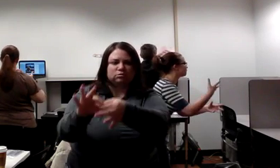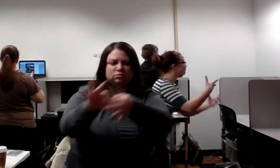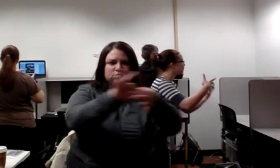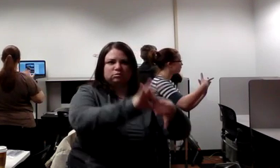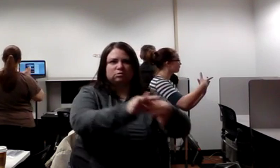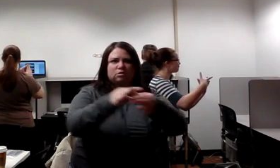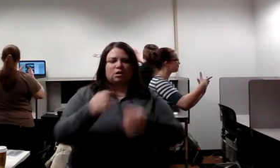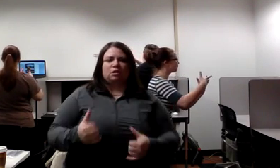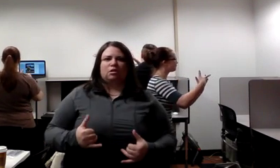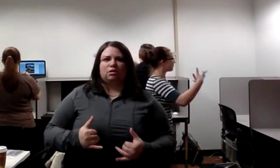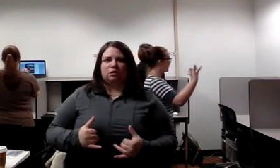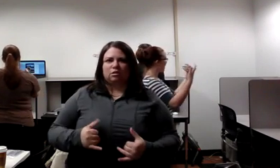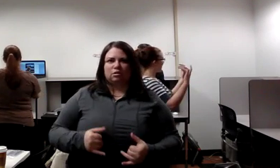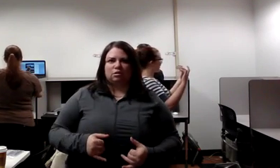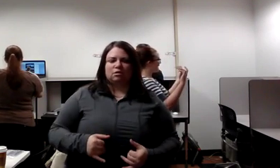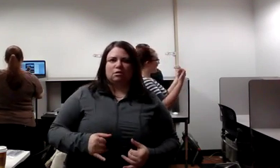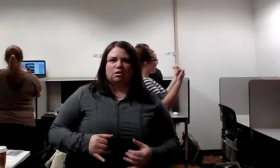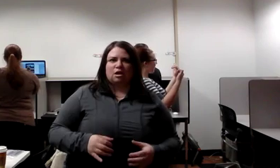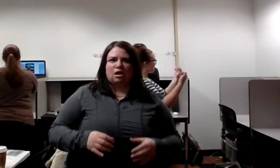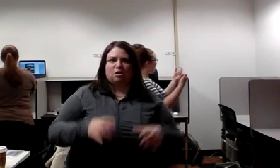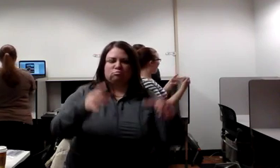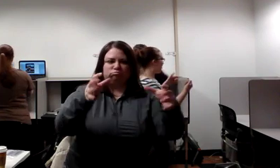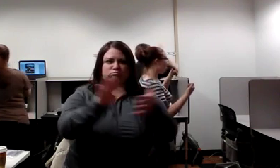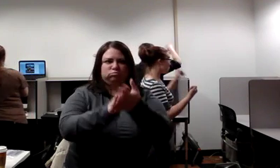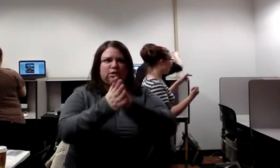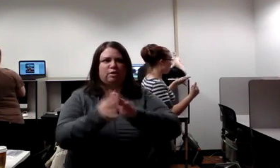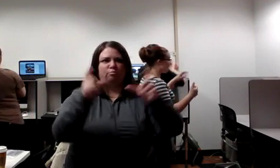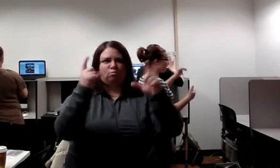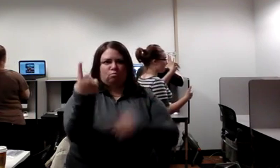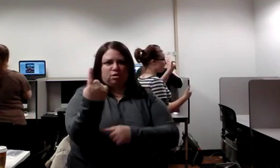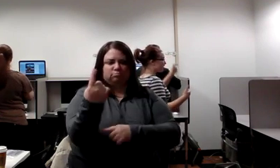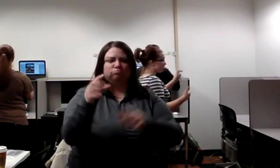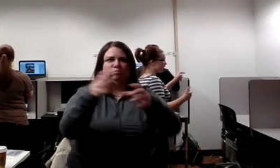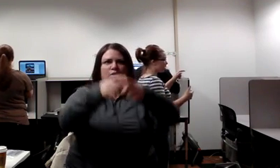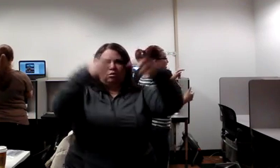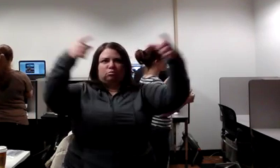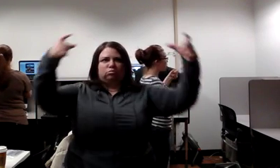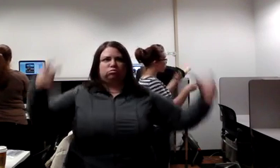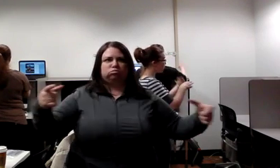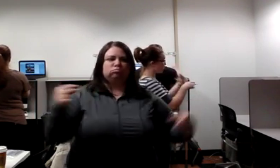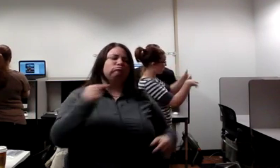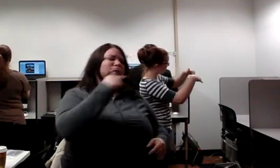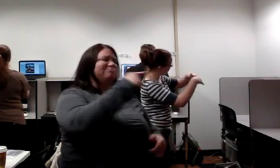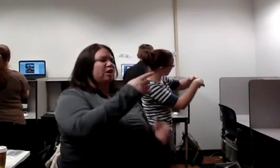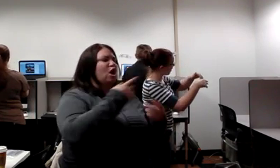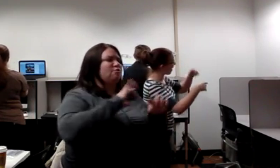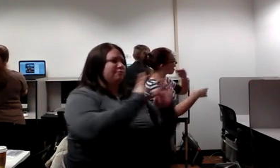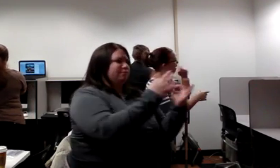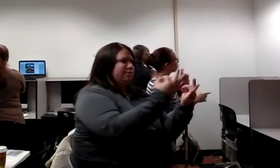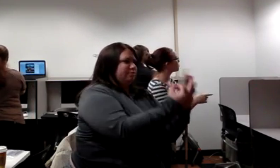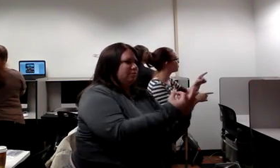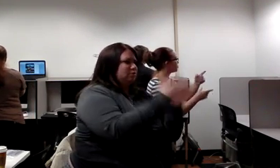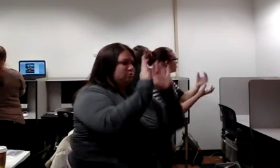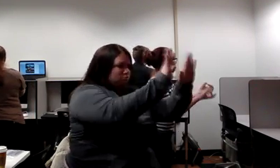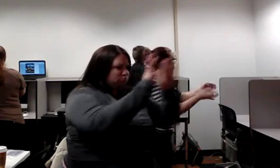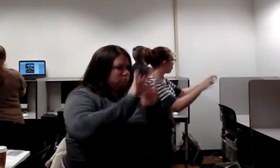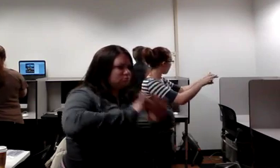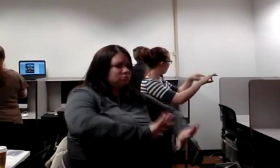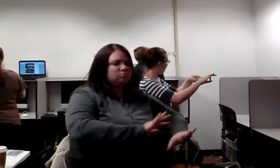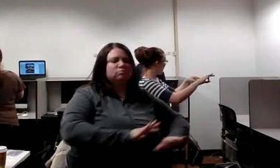of Apple's current renaissance. And Lorene and I have a wonderful family together. I'm pretty sure none of this